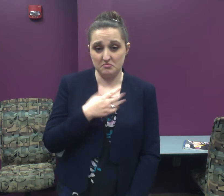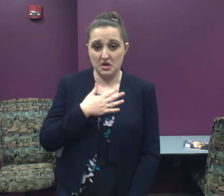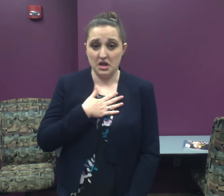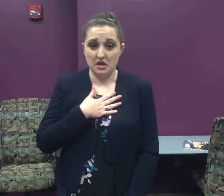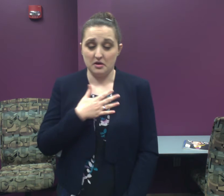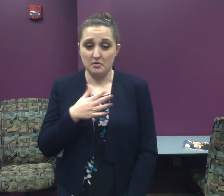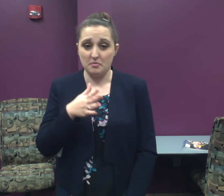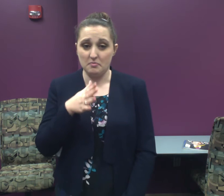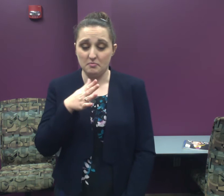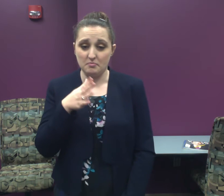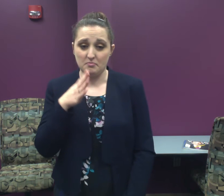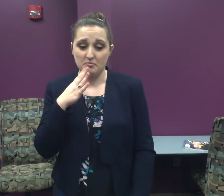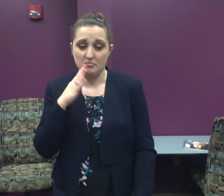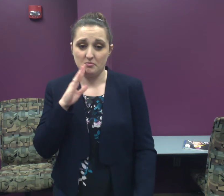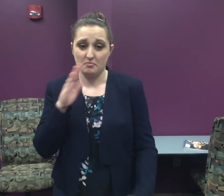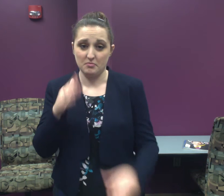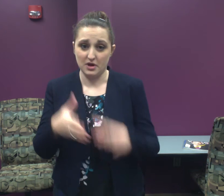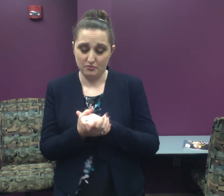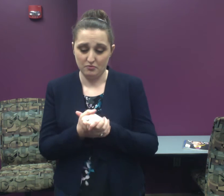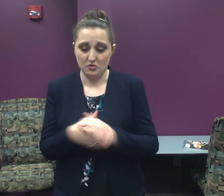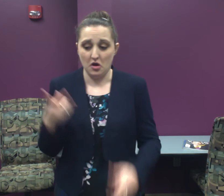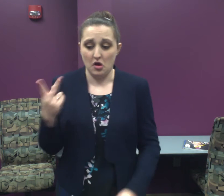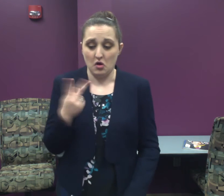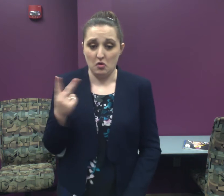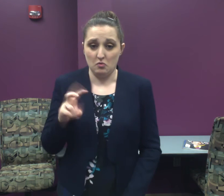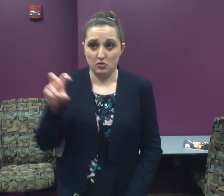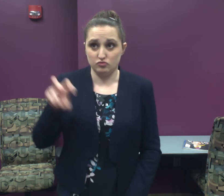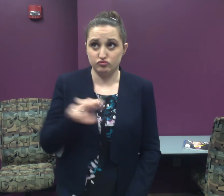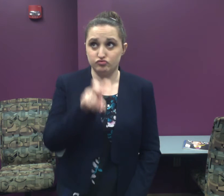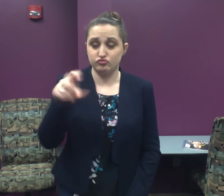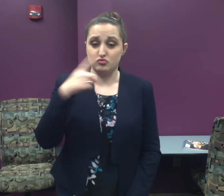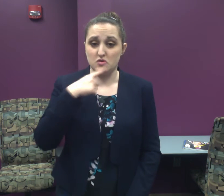sometimes, like the halls of Lincoln High, we'd come to a period of,